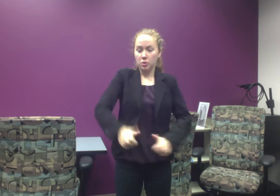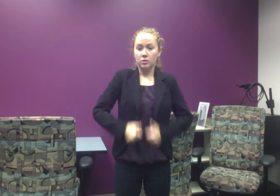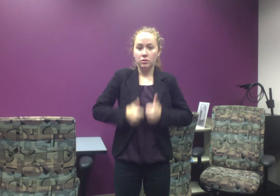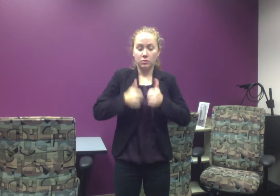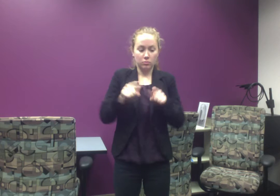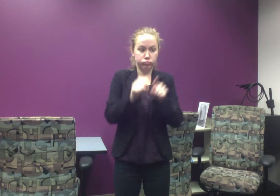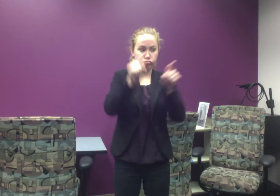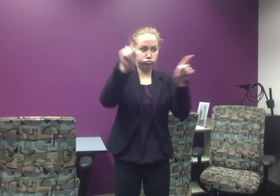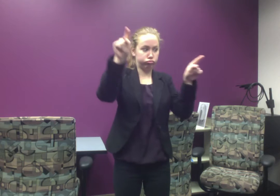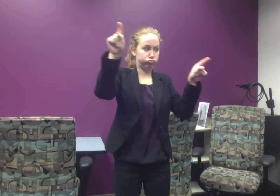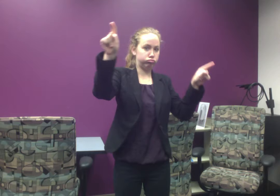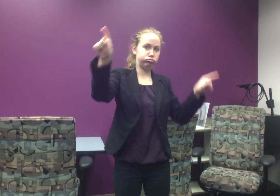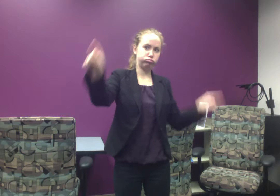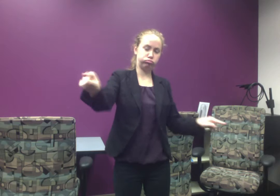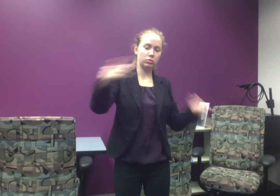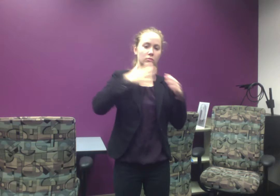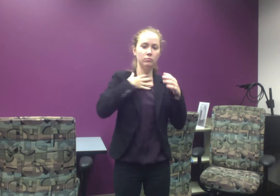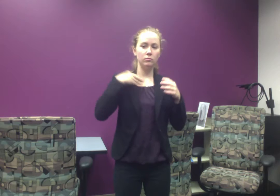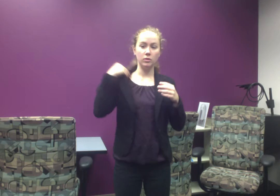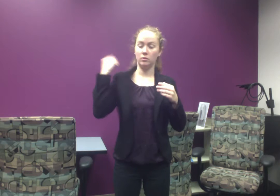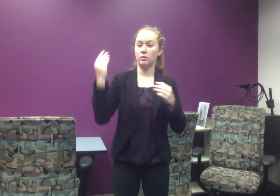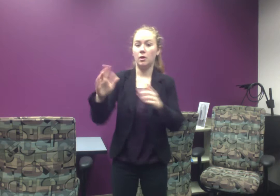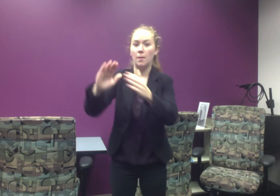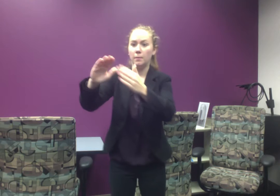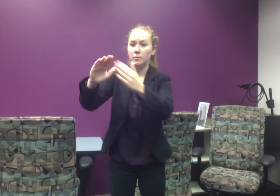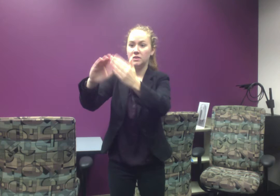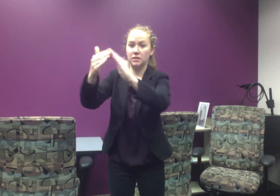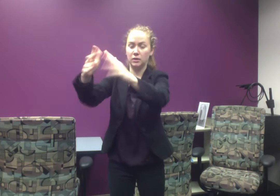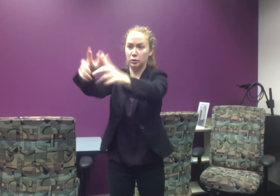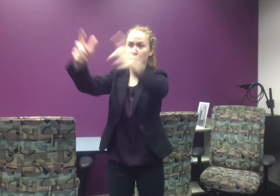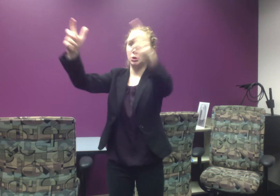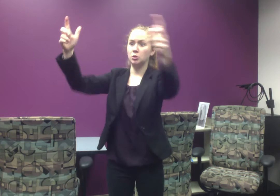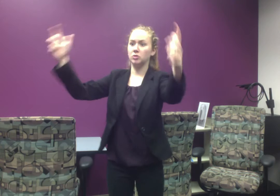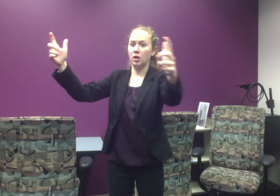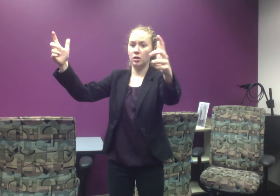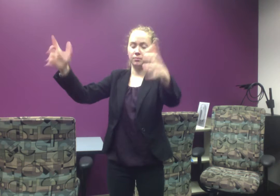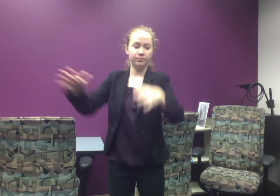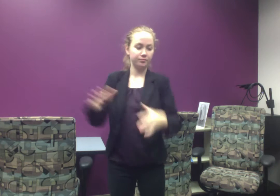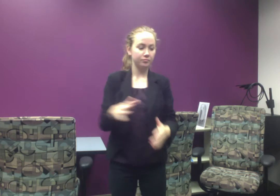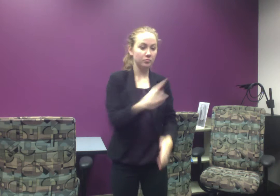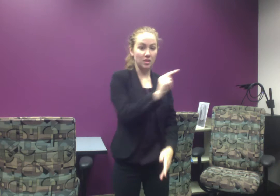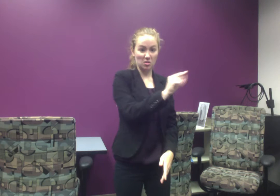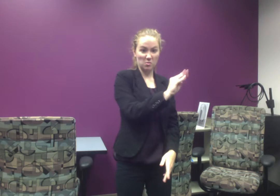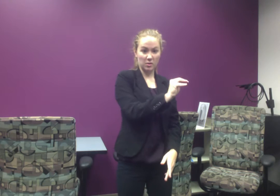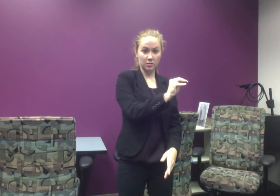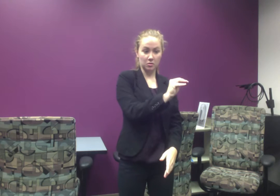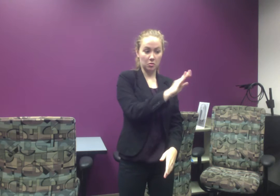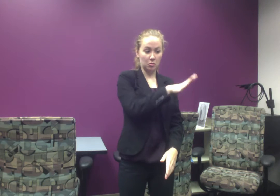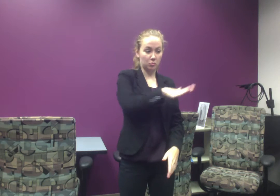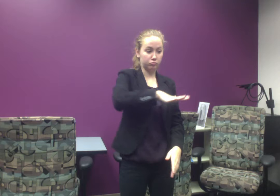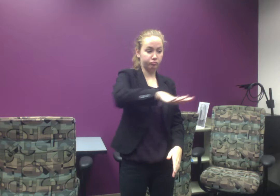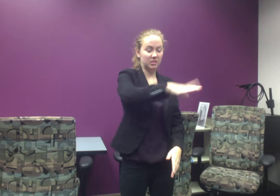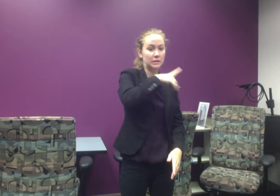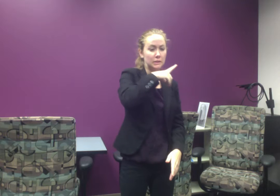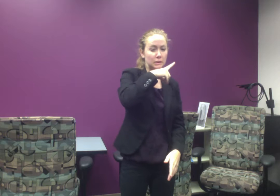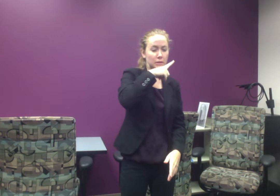A crazy big city like New York. And then when she went to New Mexico, she lived out in the desert. And she loved them